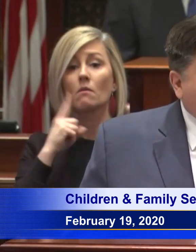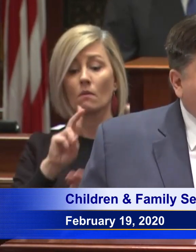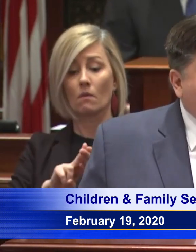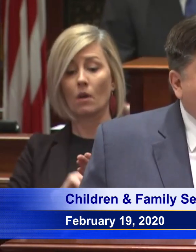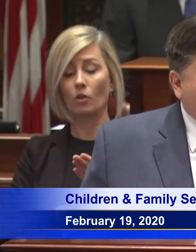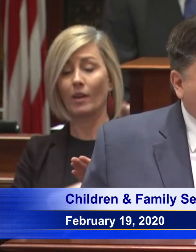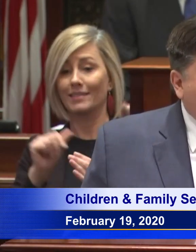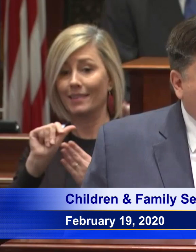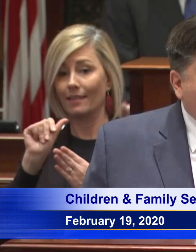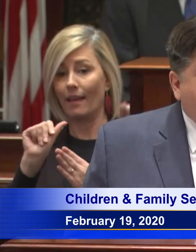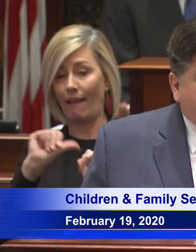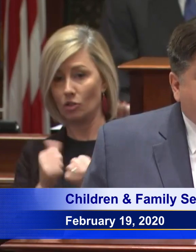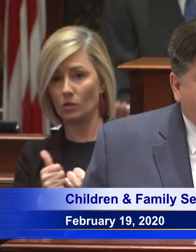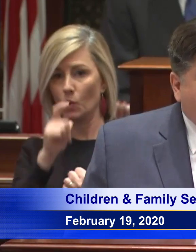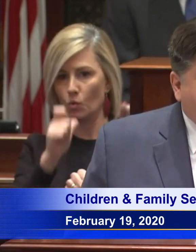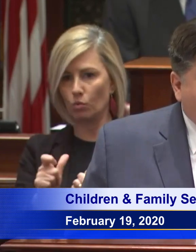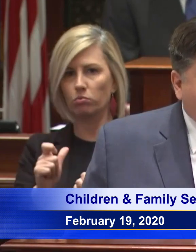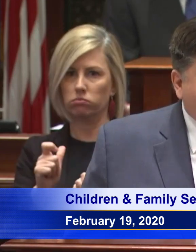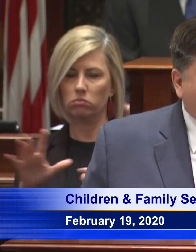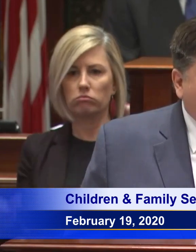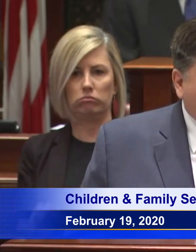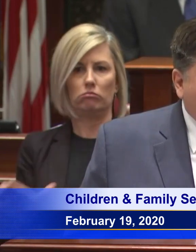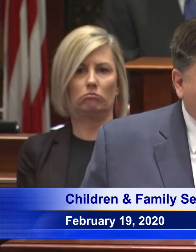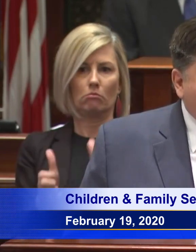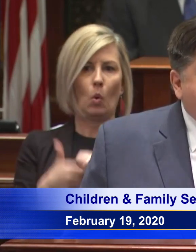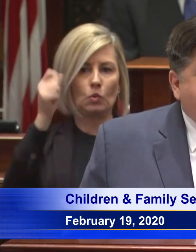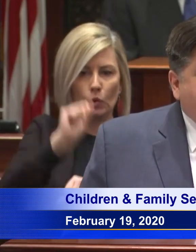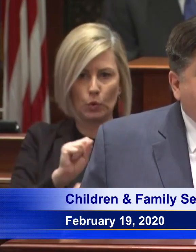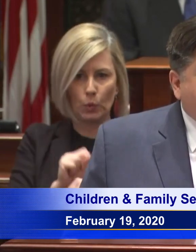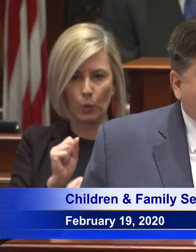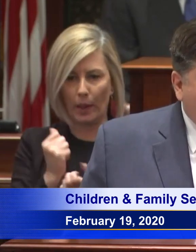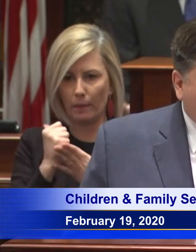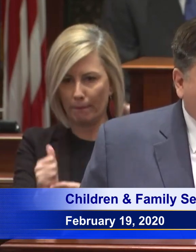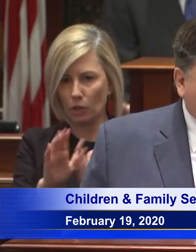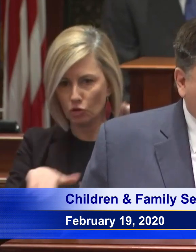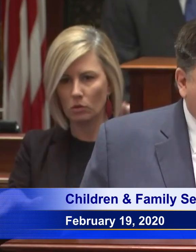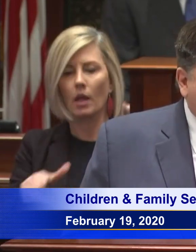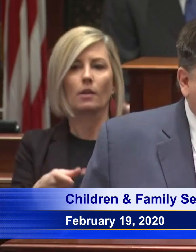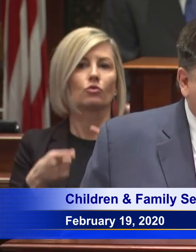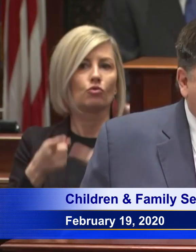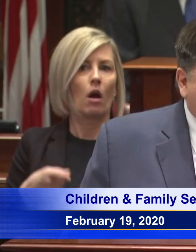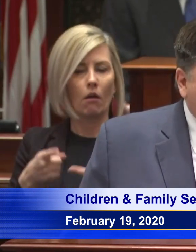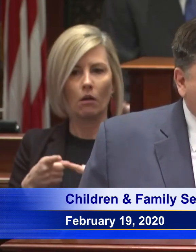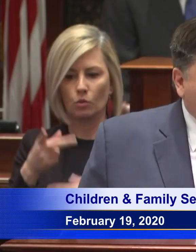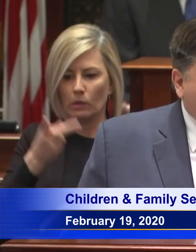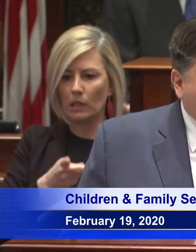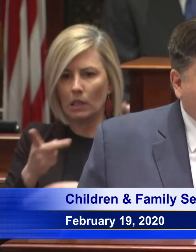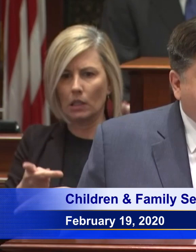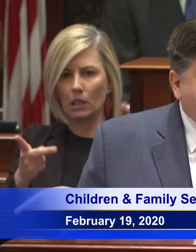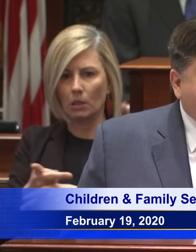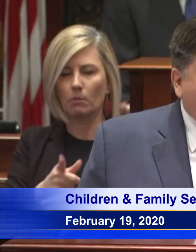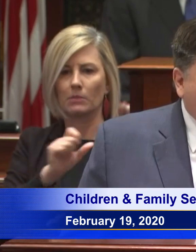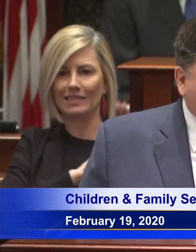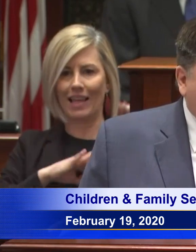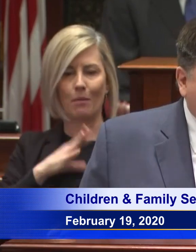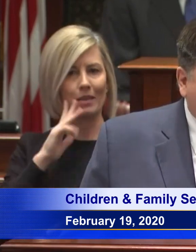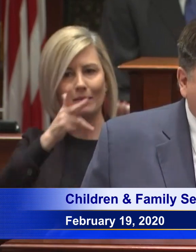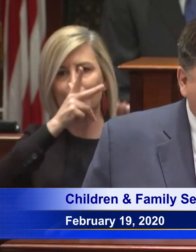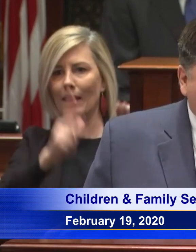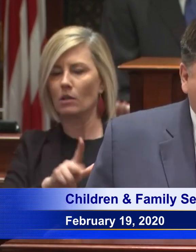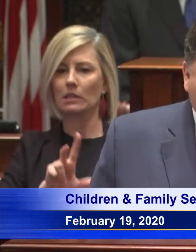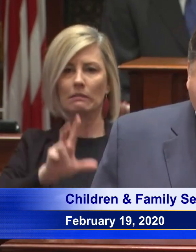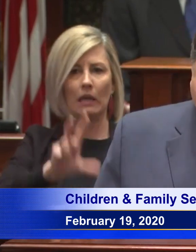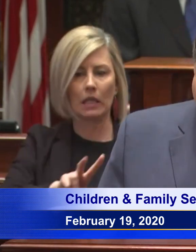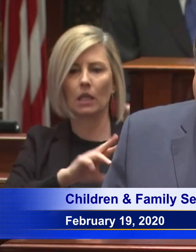contracted agencies who carry out much of the work helping children and who struggle to retain staff because of the state's poor